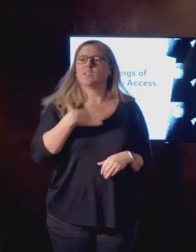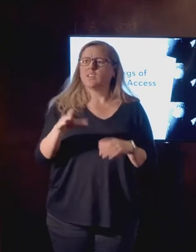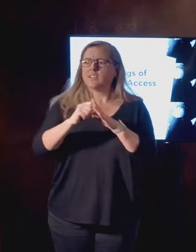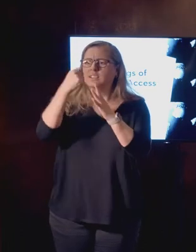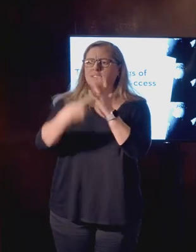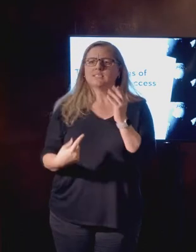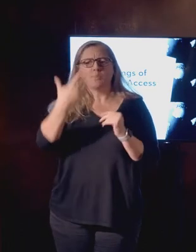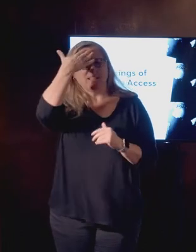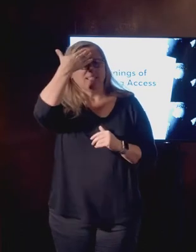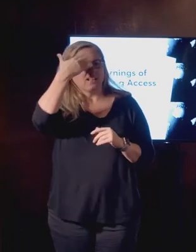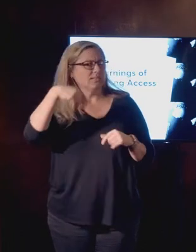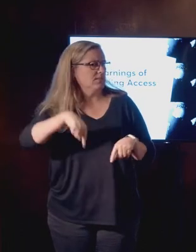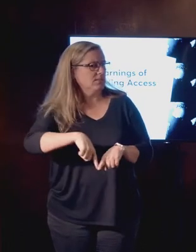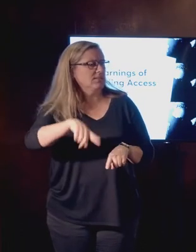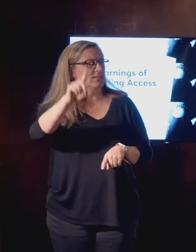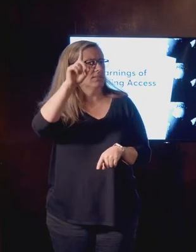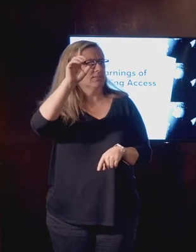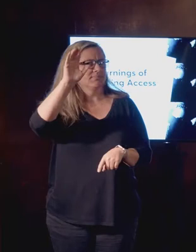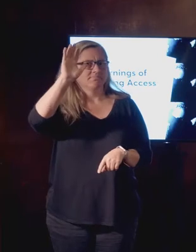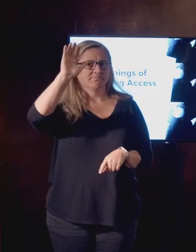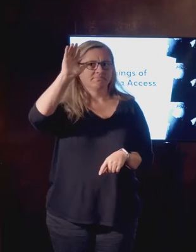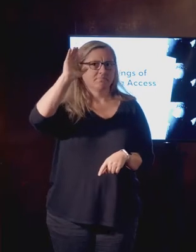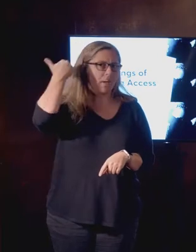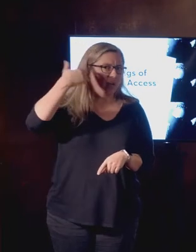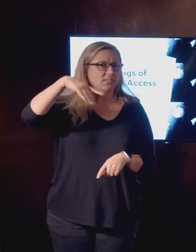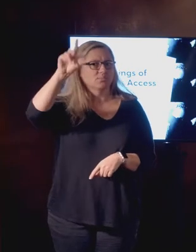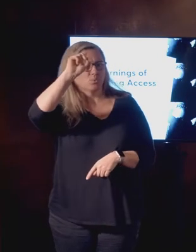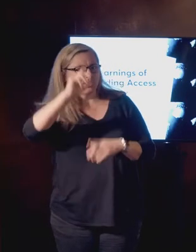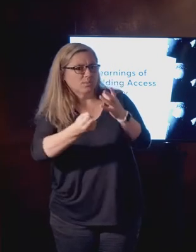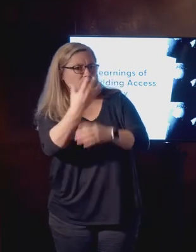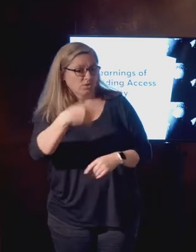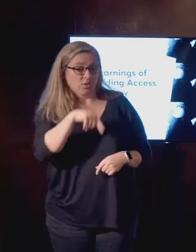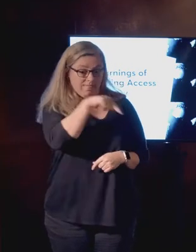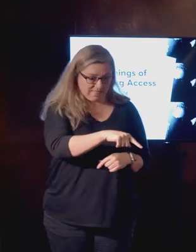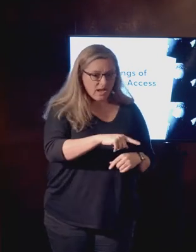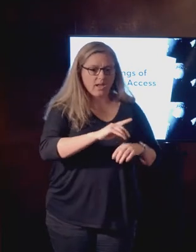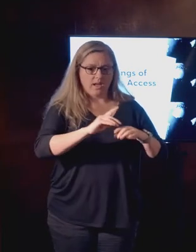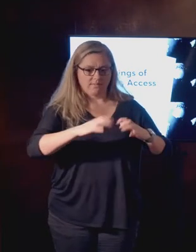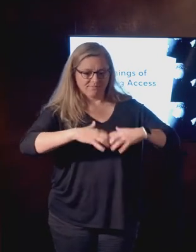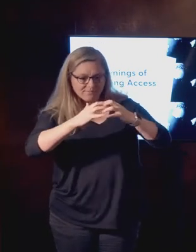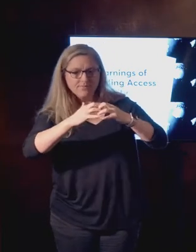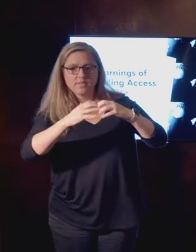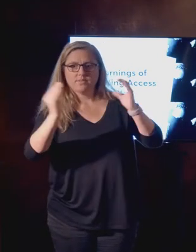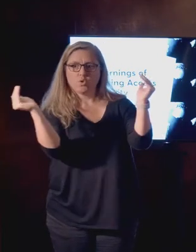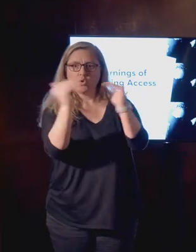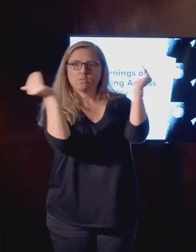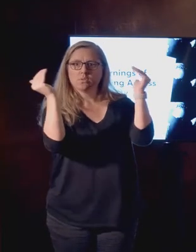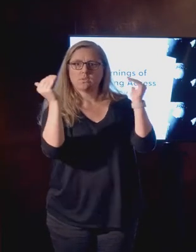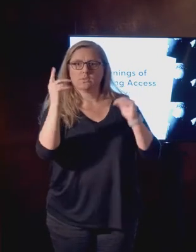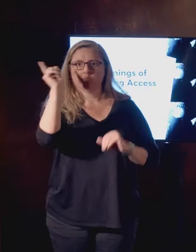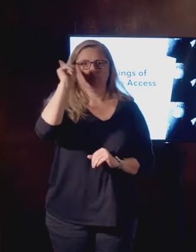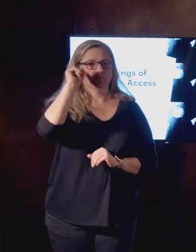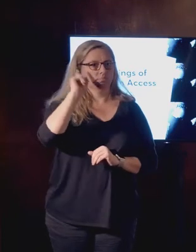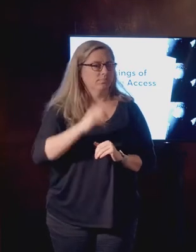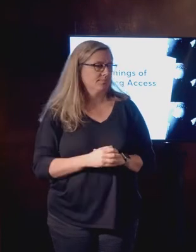disability elders, past, present and emerging. They have paved way for equity for us today.